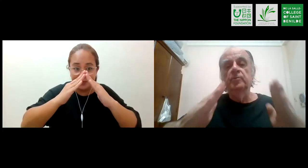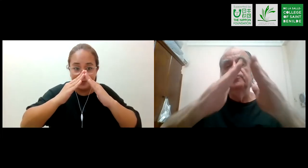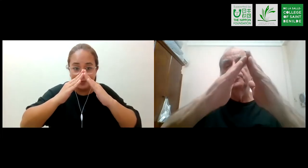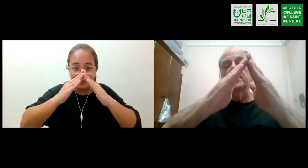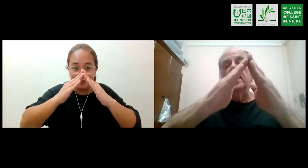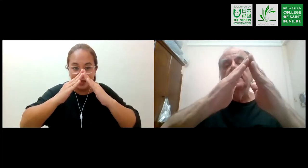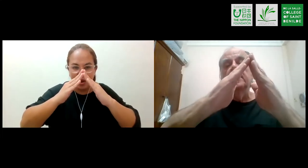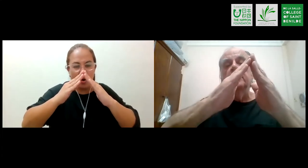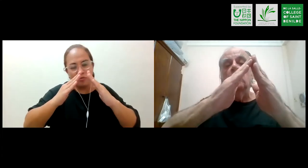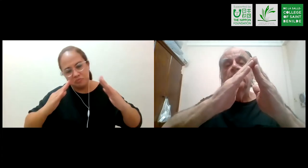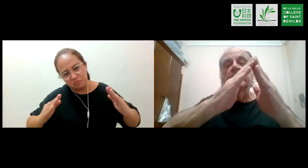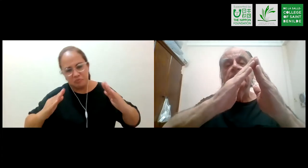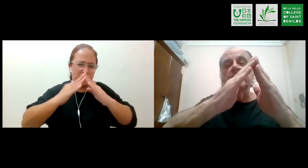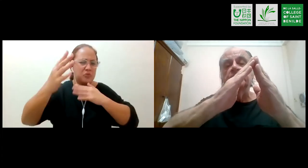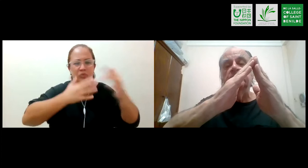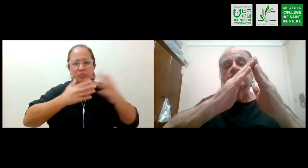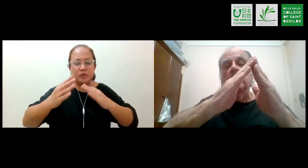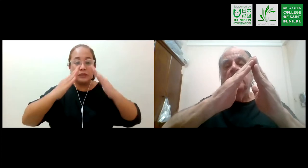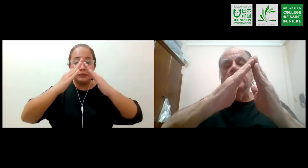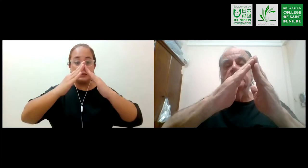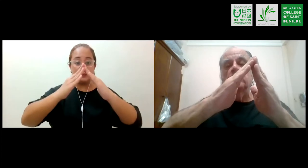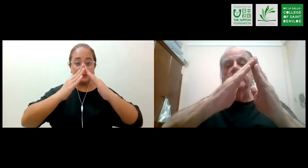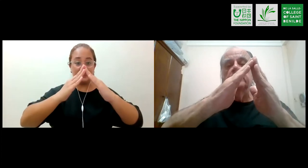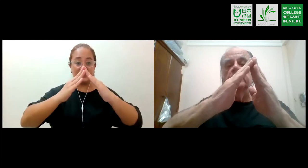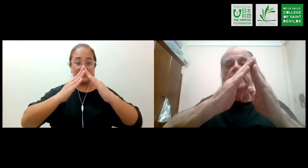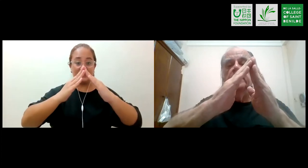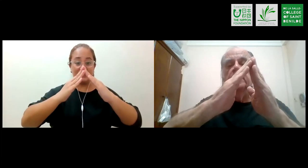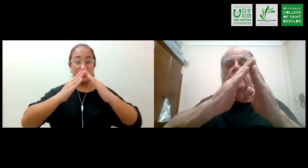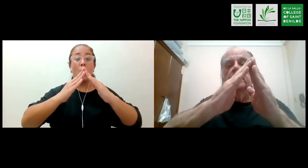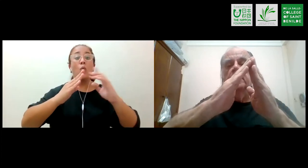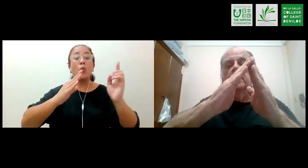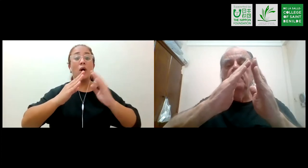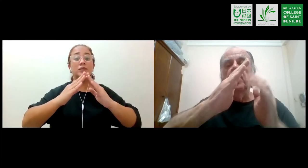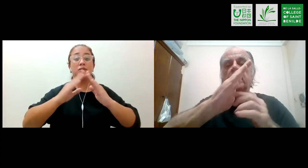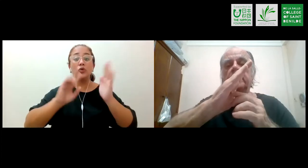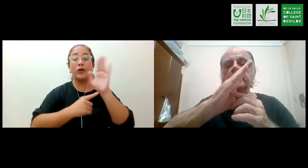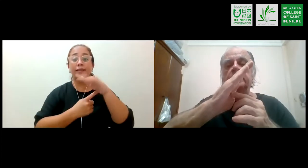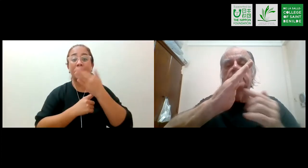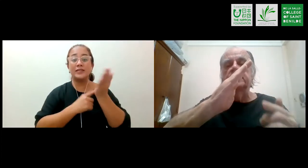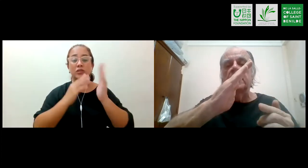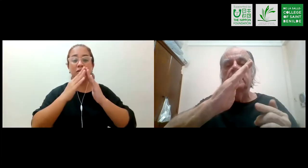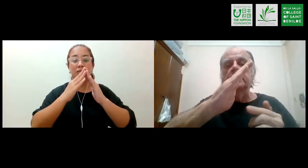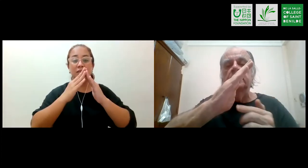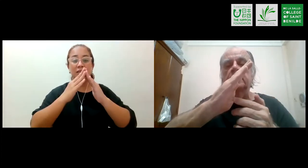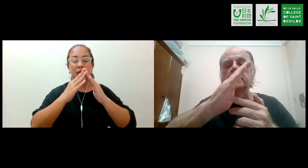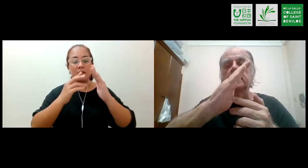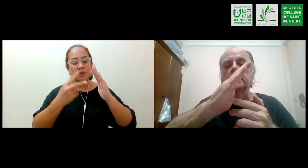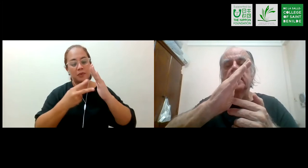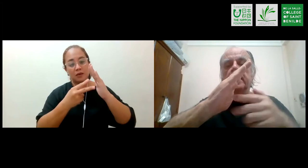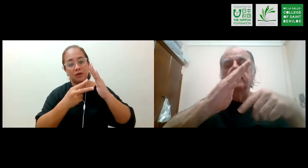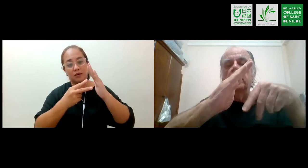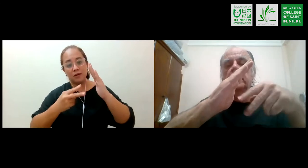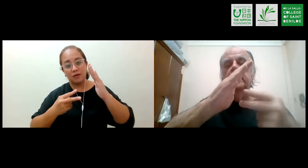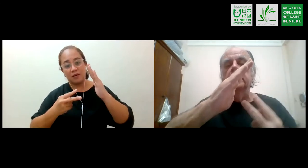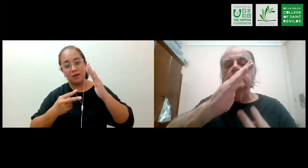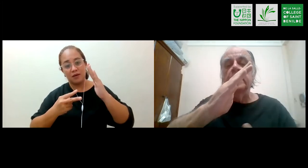whether it moves or not, the orientation is going to be partly to the side